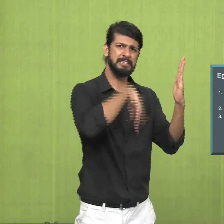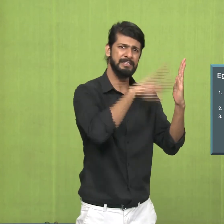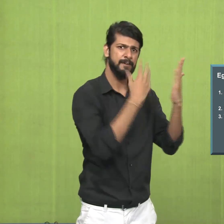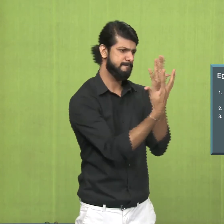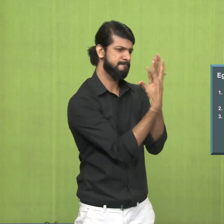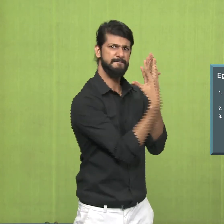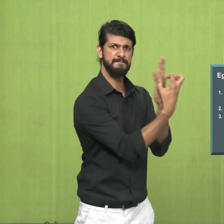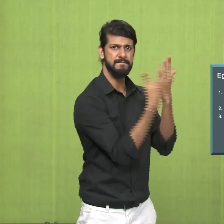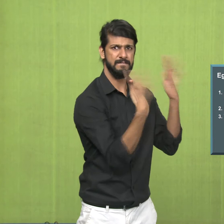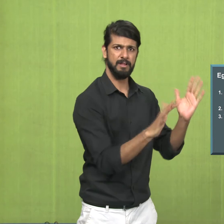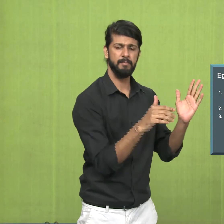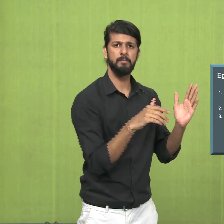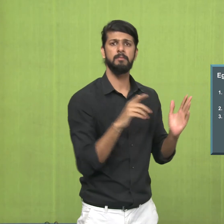do not change over time.